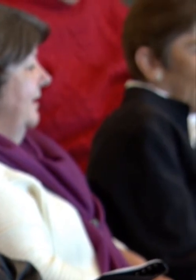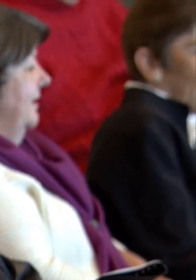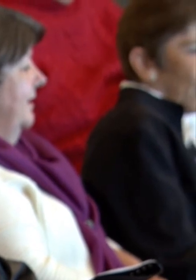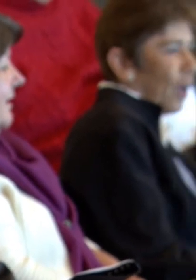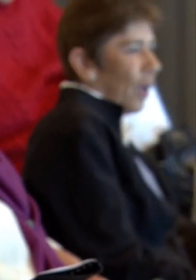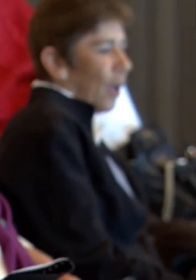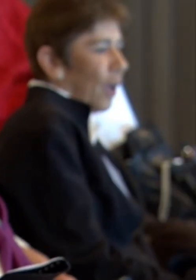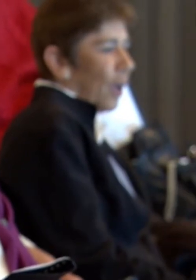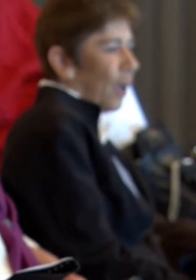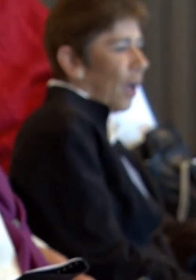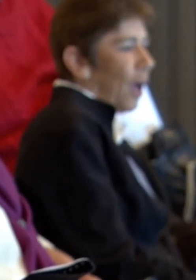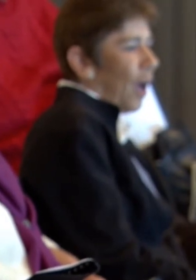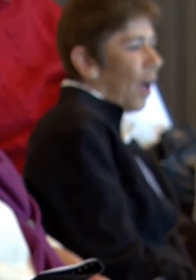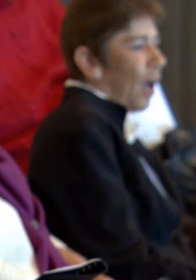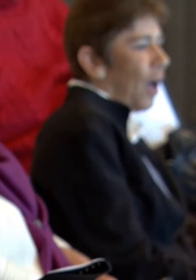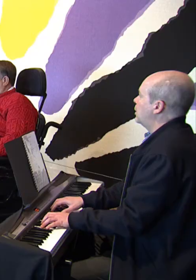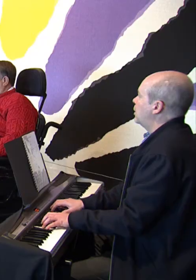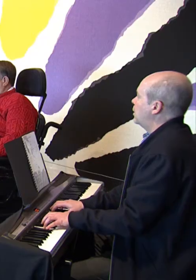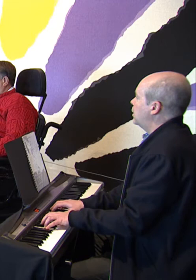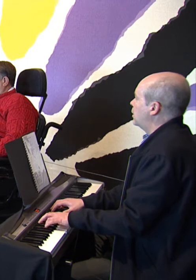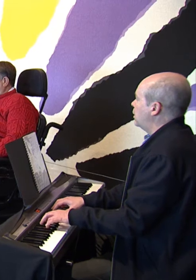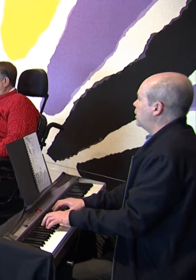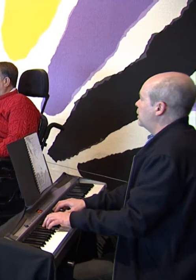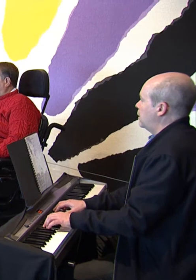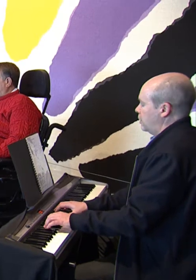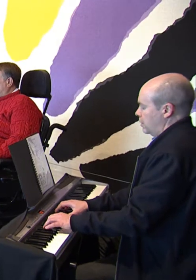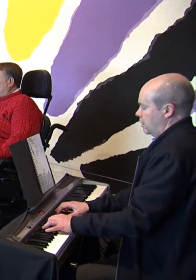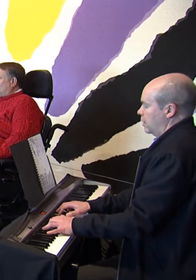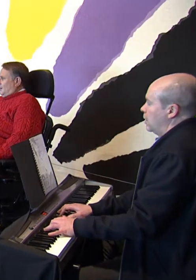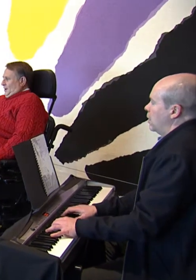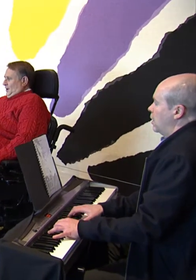But the tigers come at night,